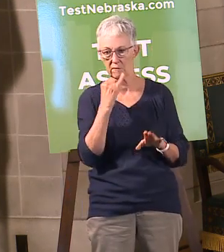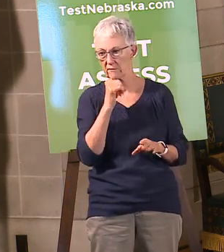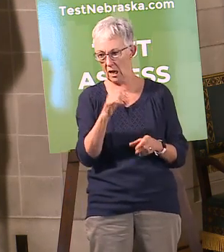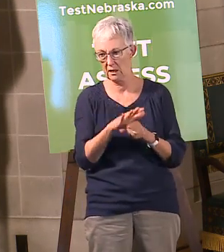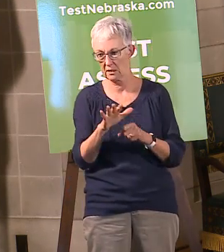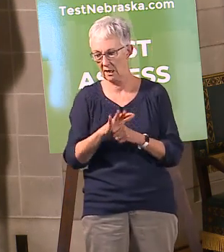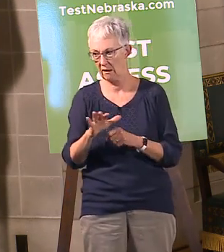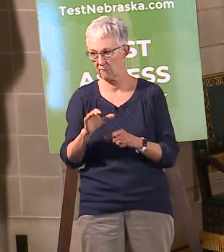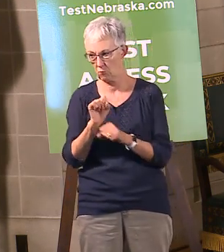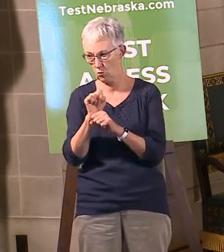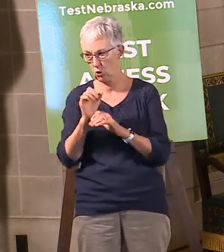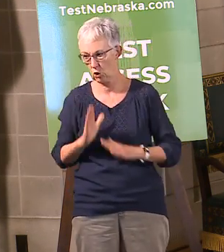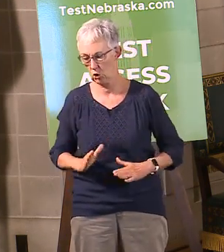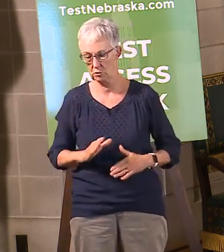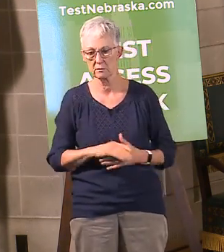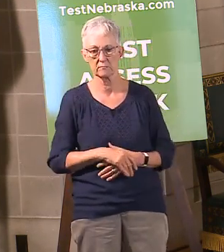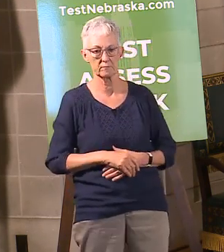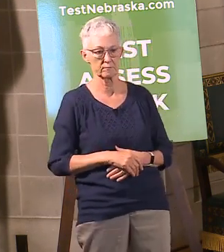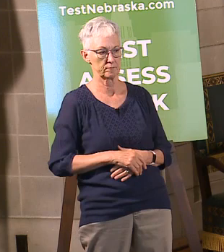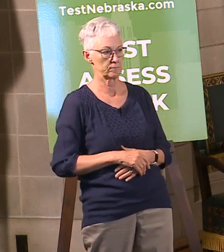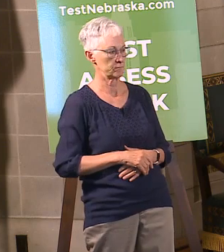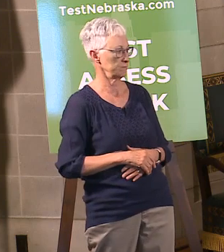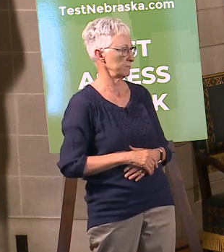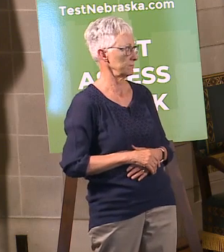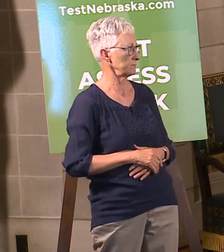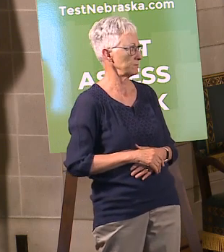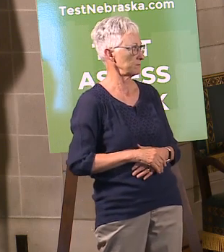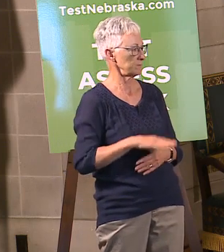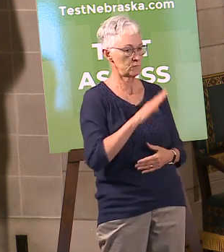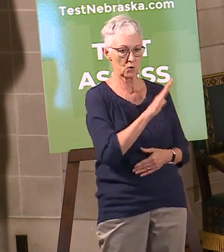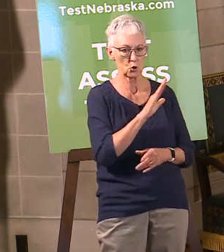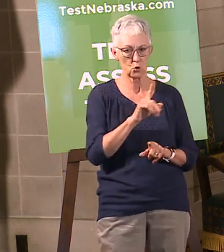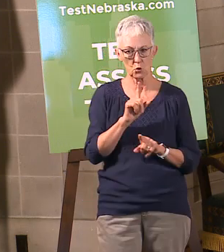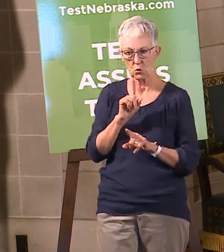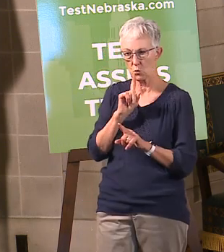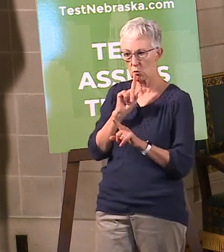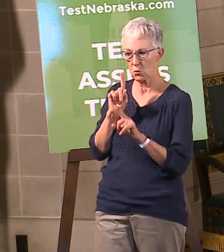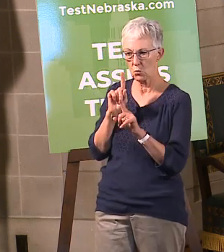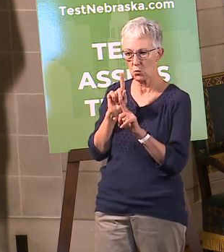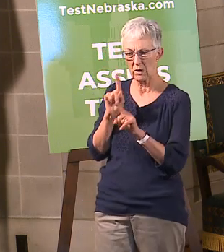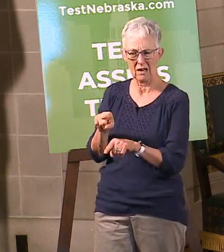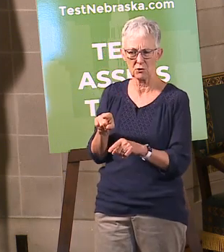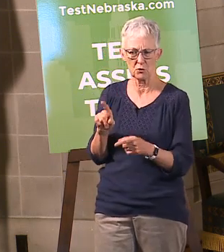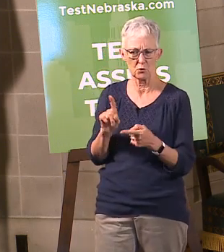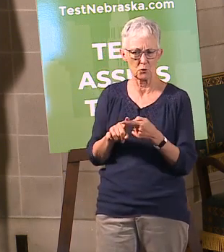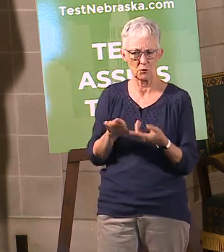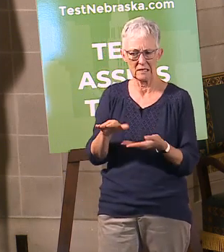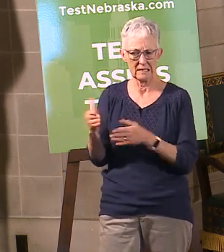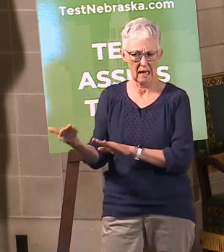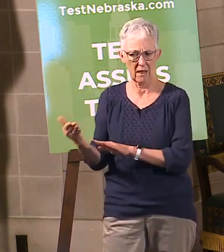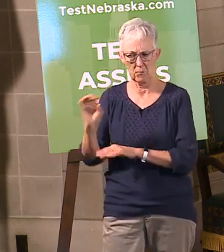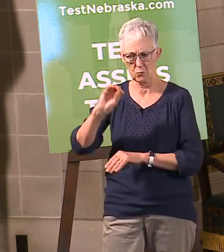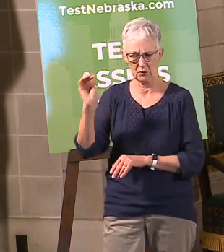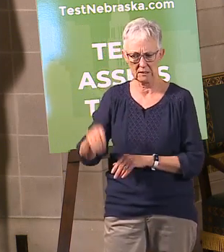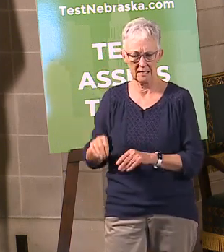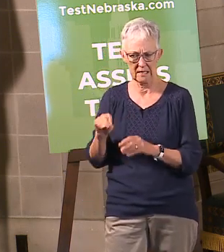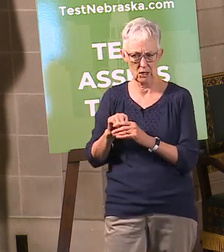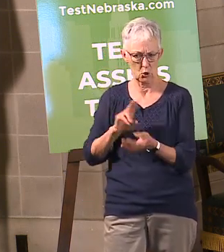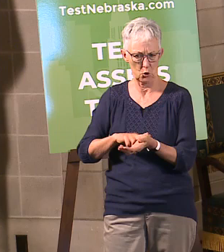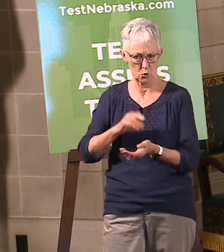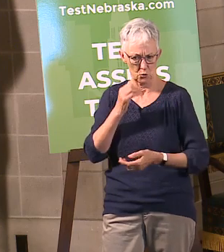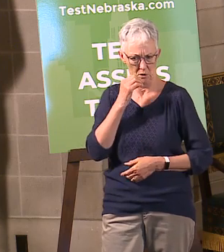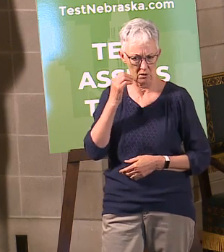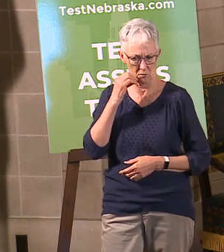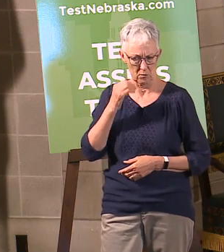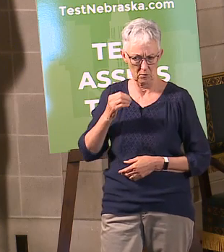Sarah Klinger, KETV. Governor, what is your reaction to Nebraska's death rate of residents in nursing homes is much higher than the national average? In